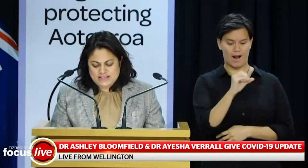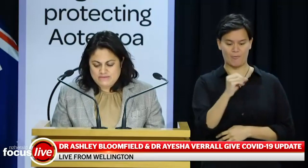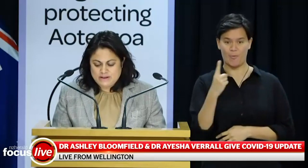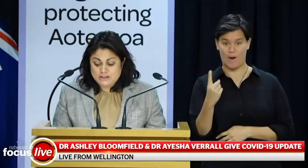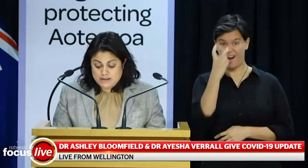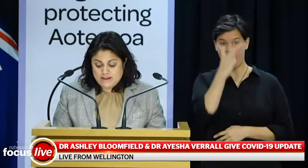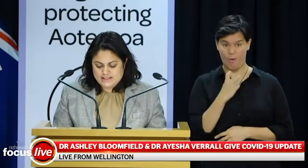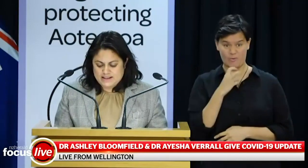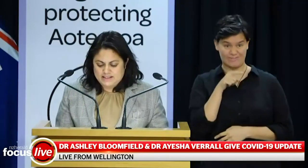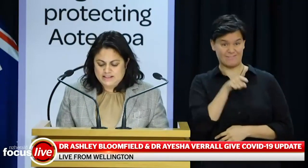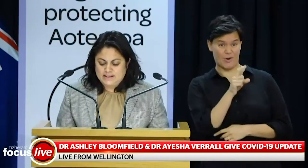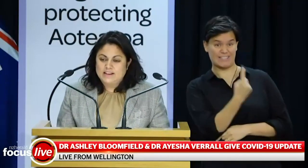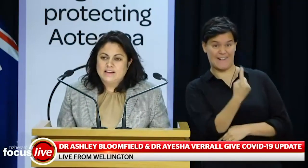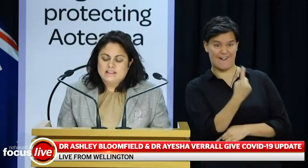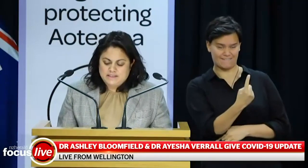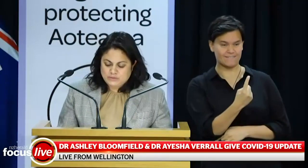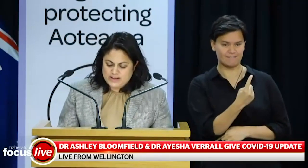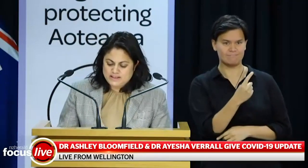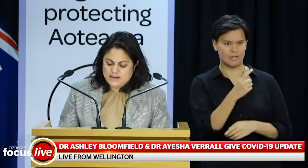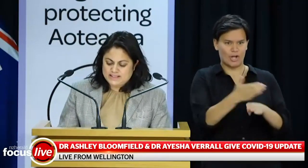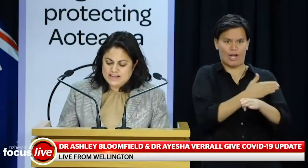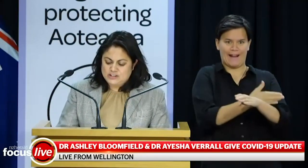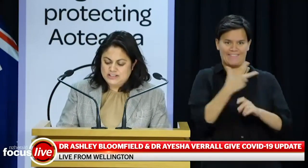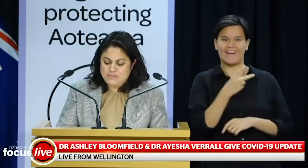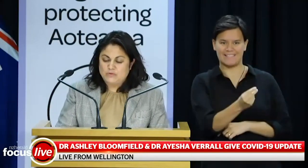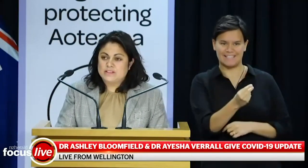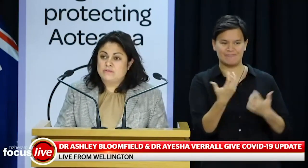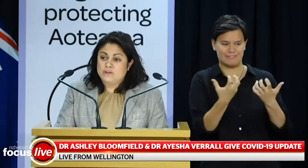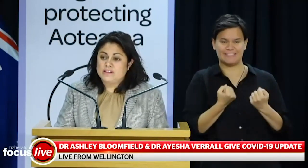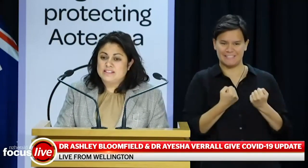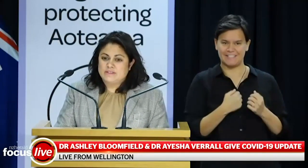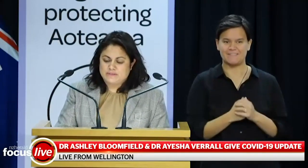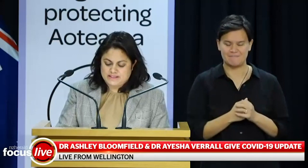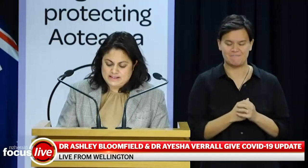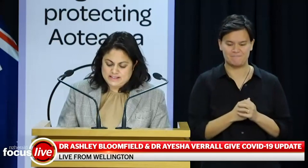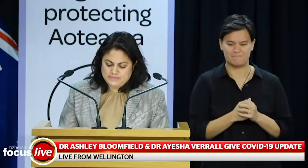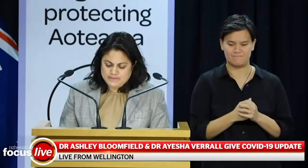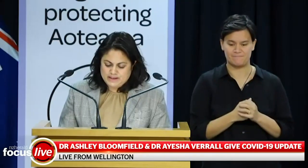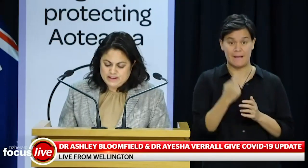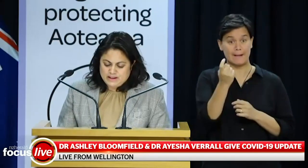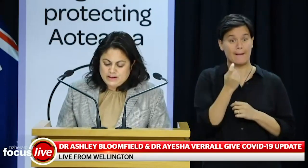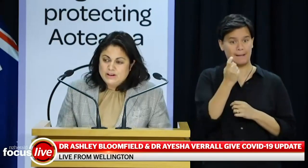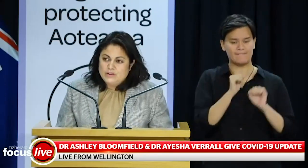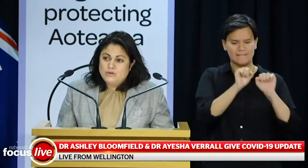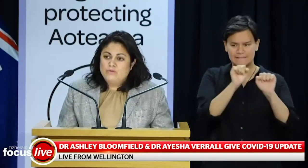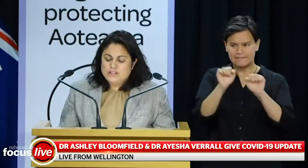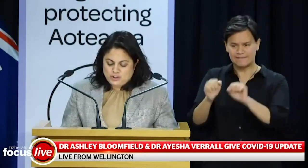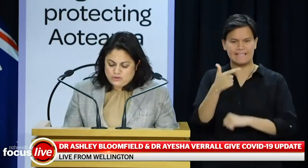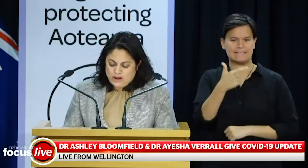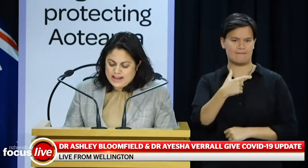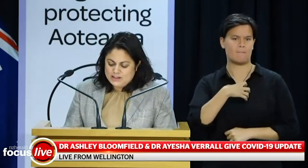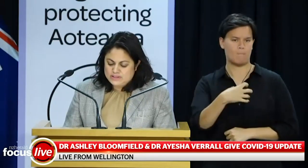residents to be vaccinated. This week, the vaccination team will visit a further 7 facilities.